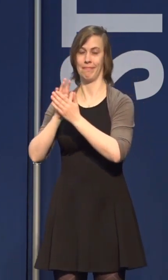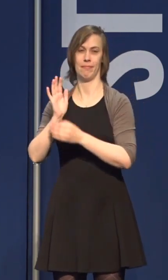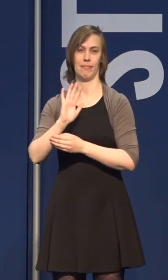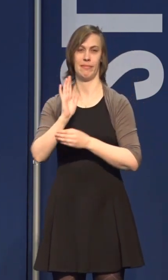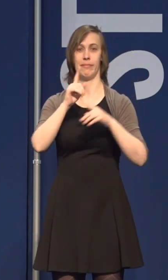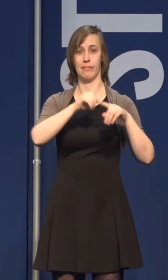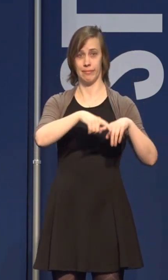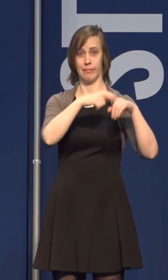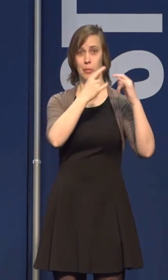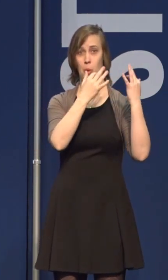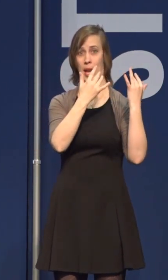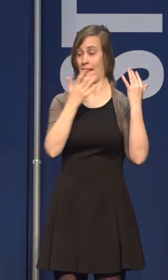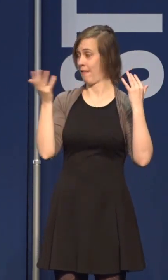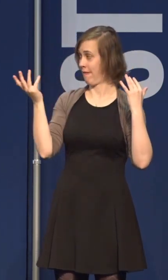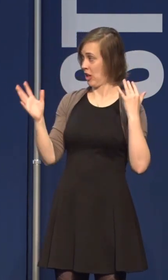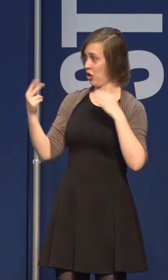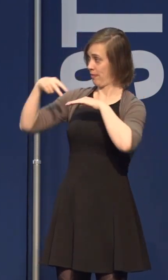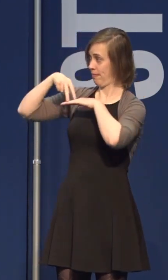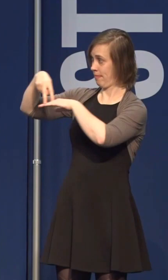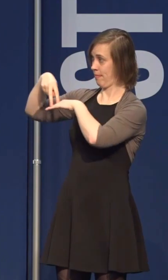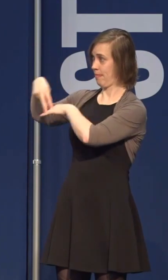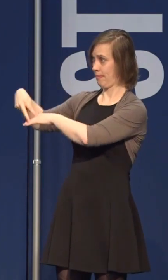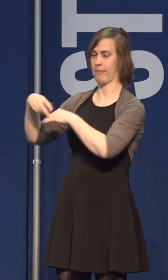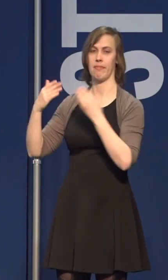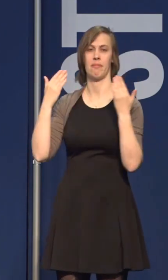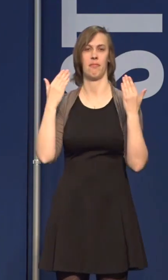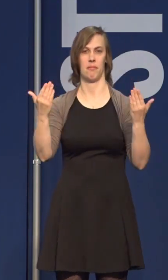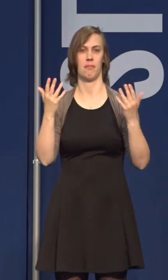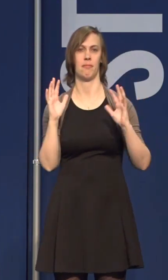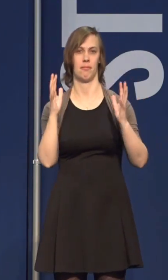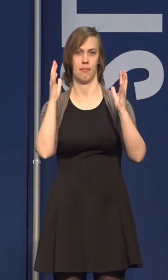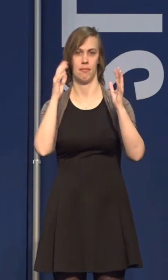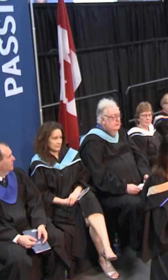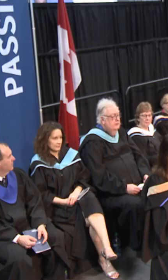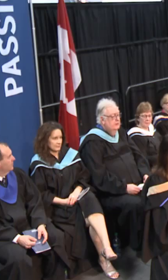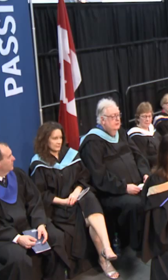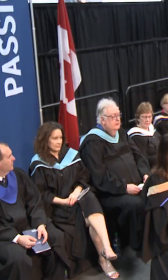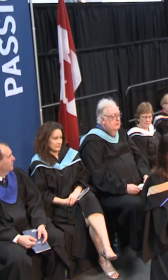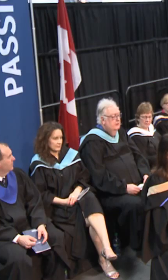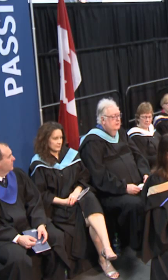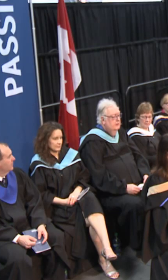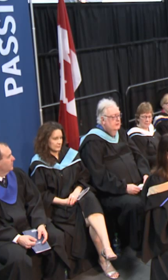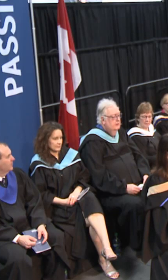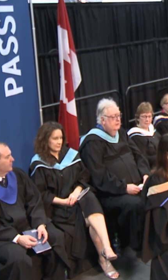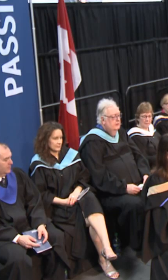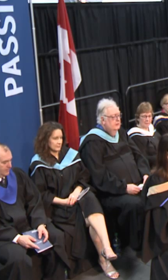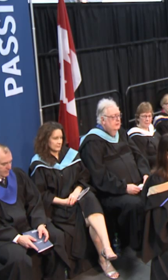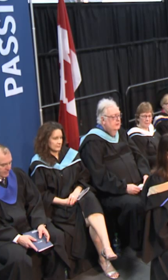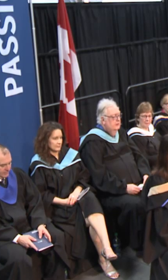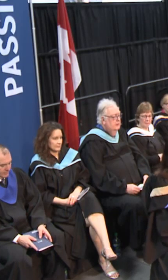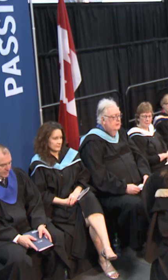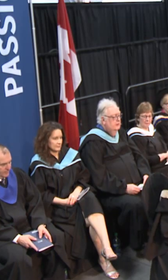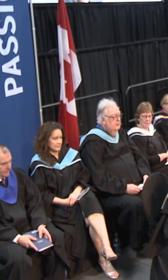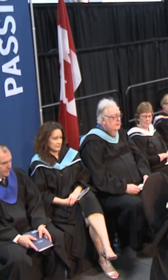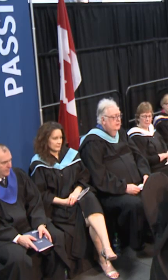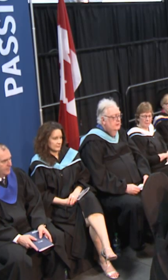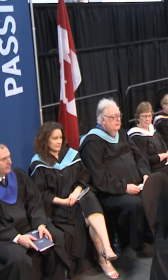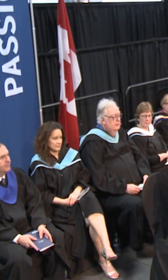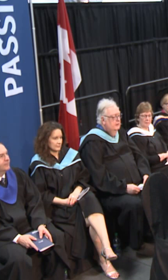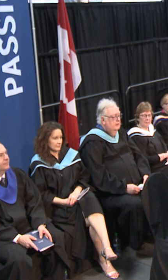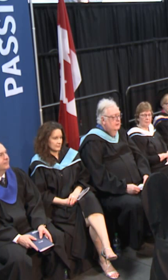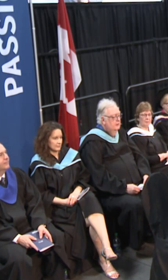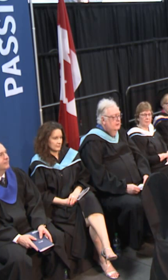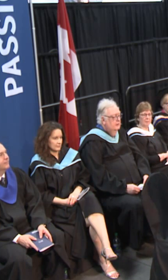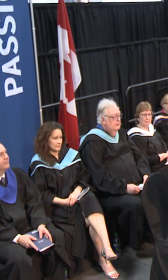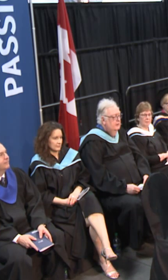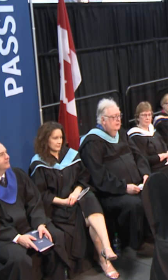been introduced. So we'll start on my far right in the front, Monica Foster, Vice President, College Services and